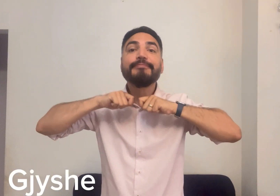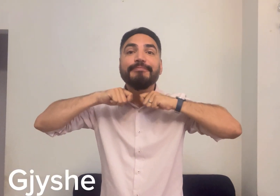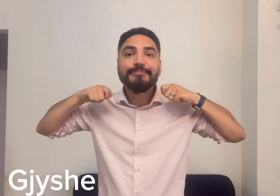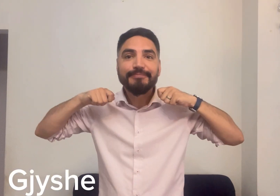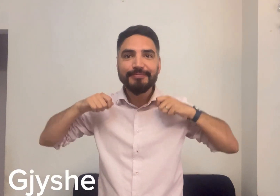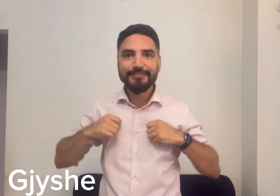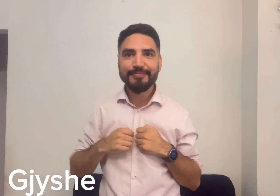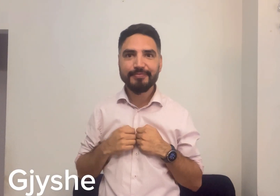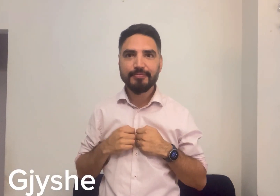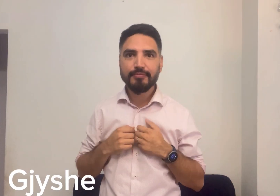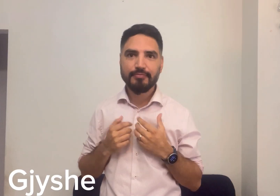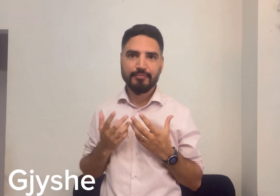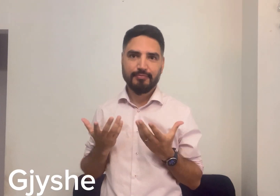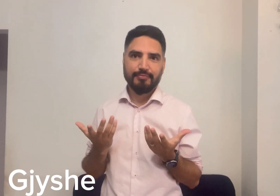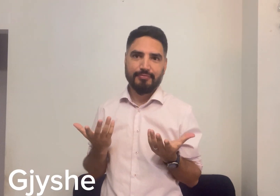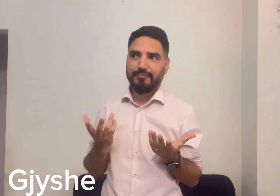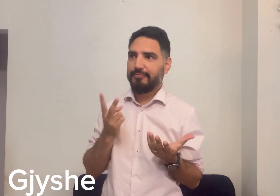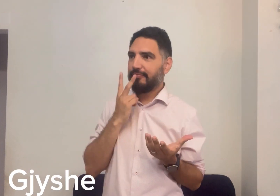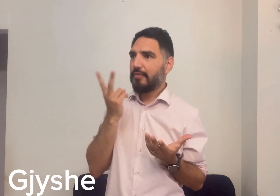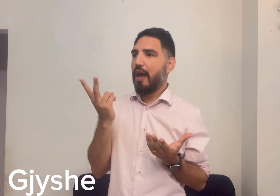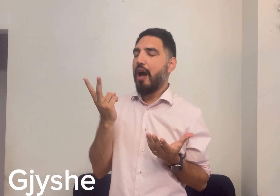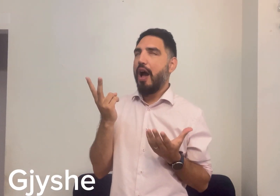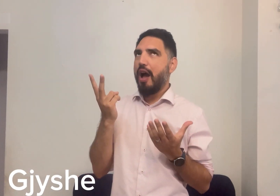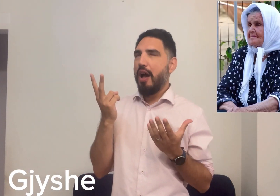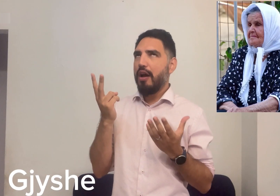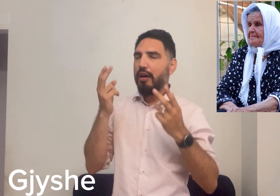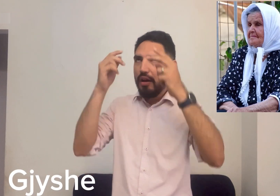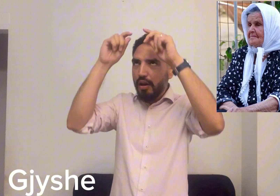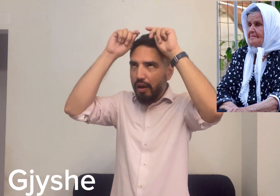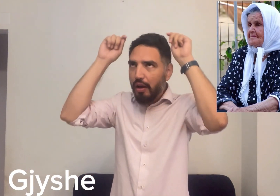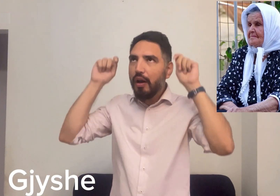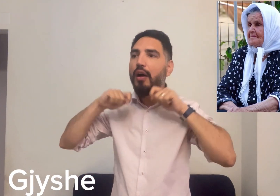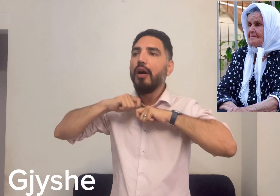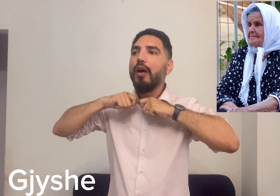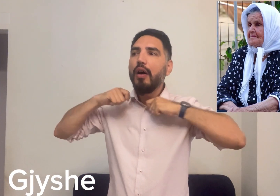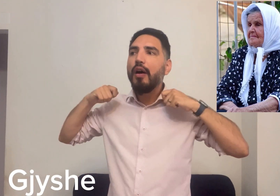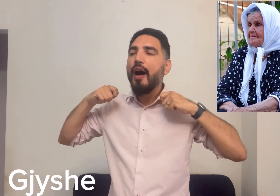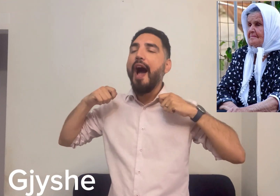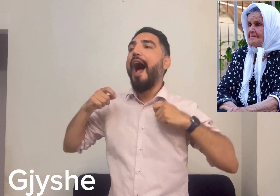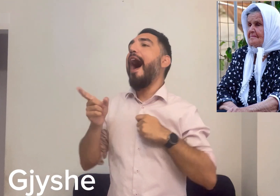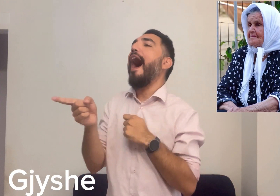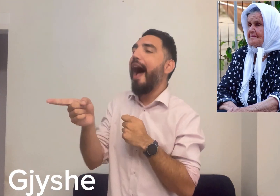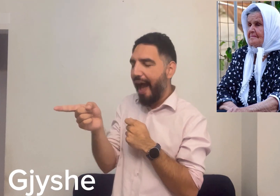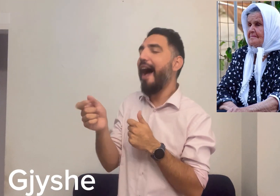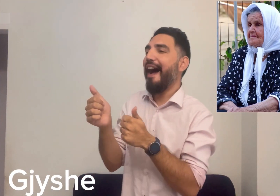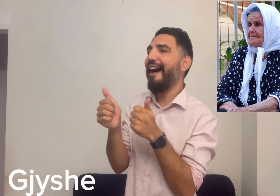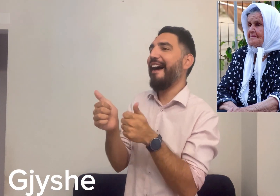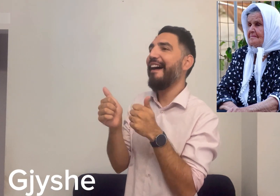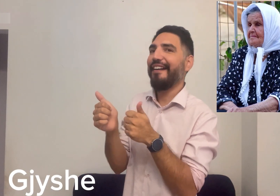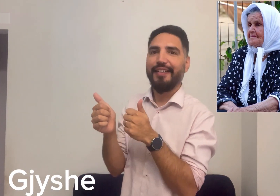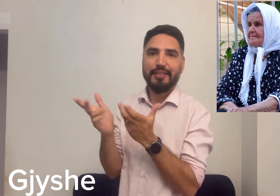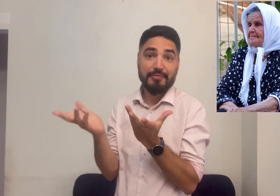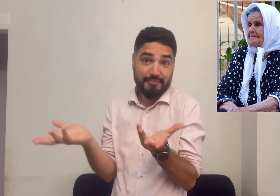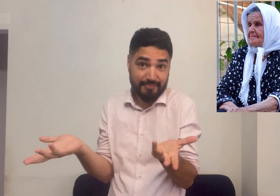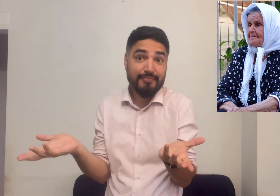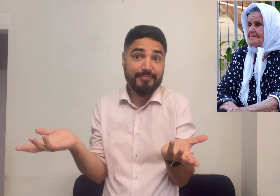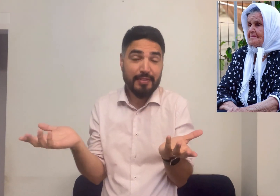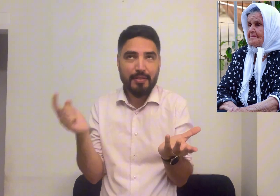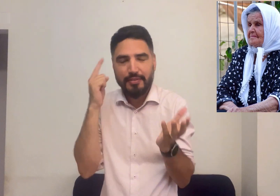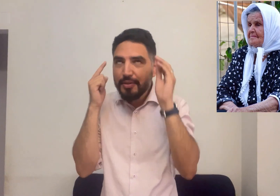for grandmother. When I associate it with the traditional clothing often worn by elderly women in Albania, the